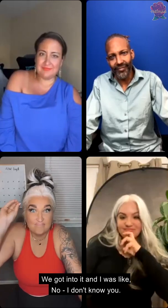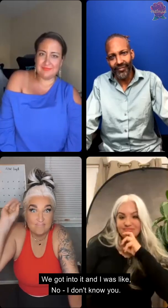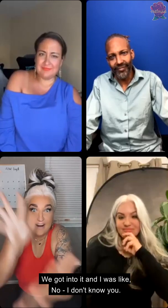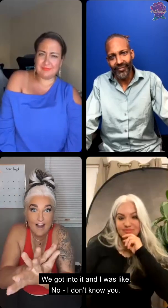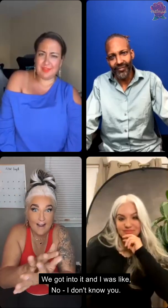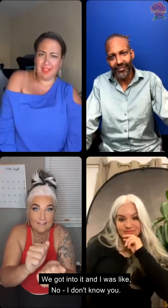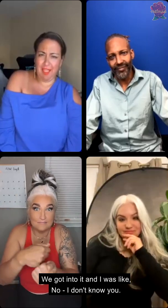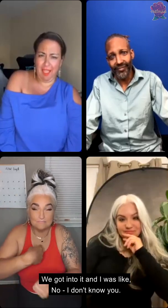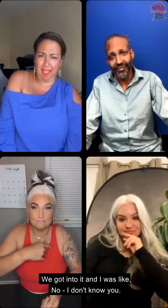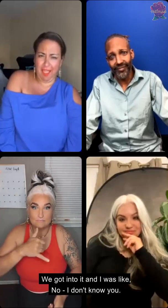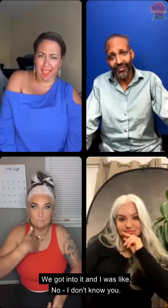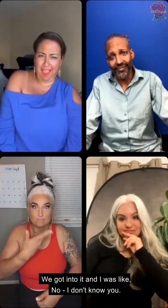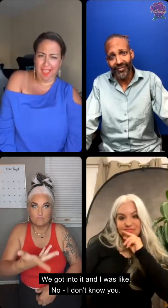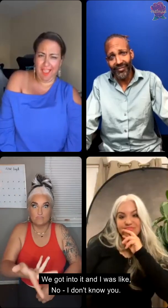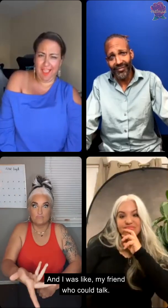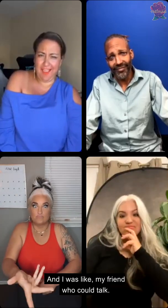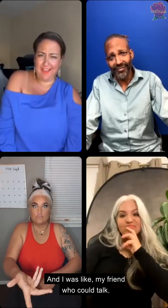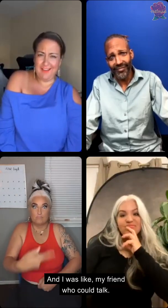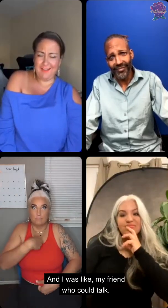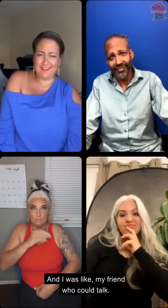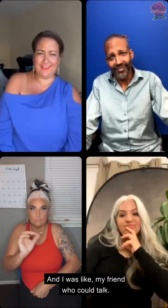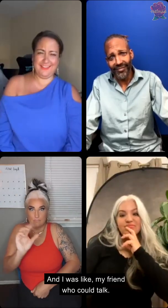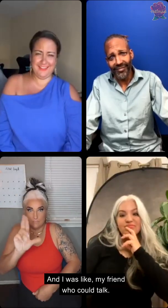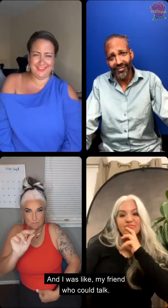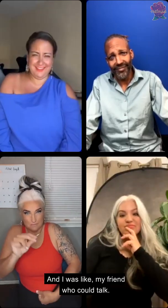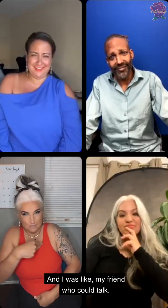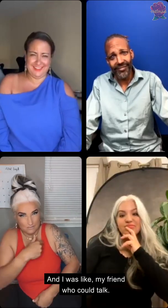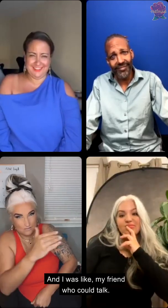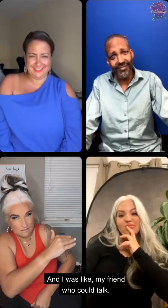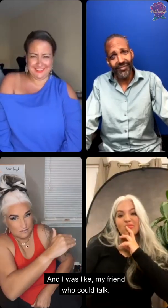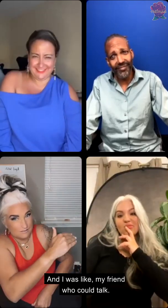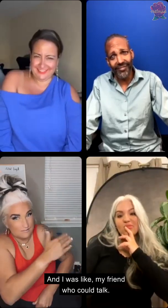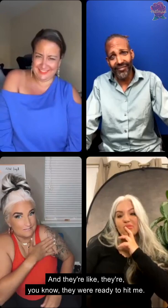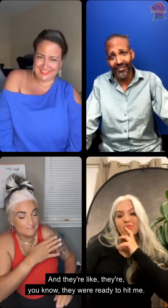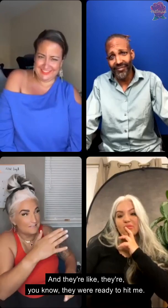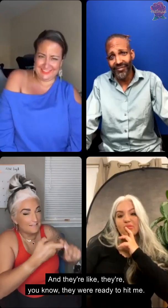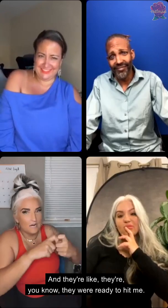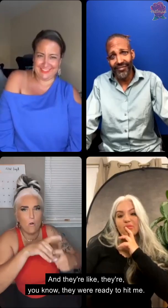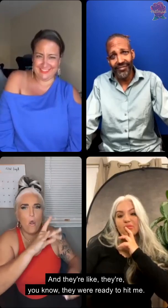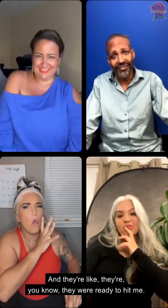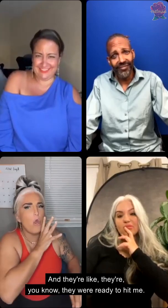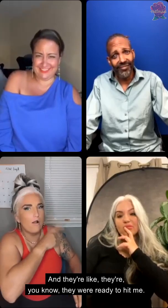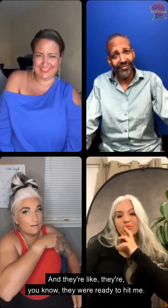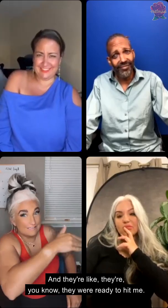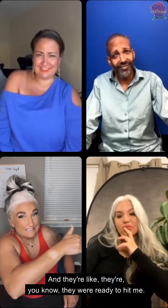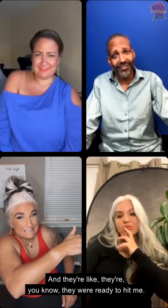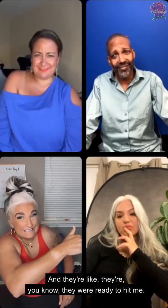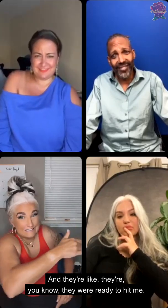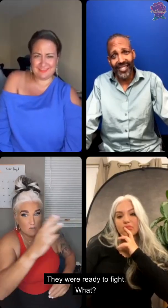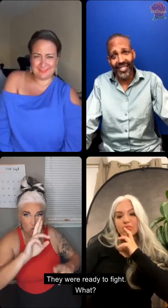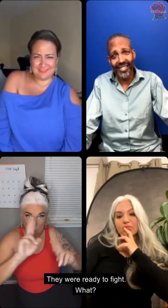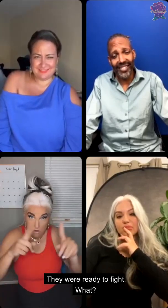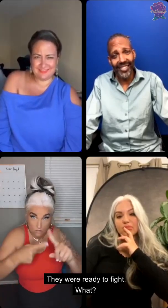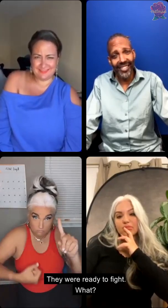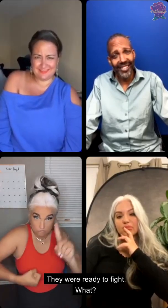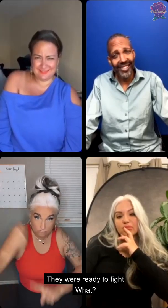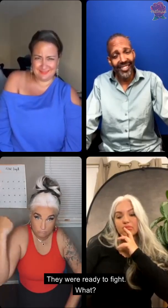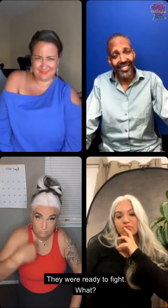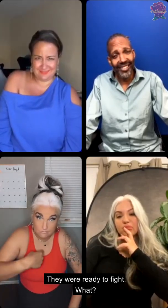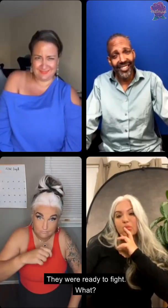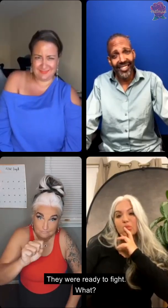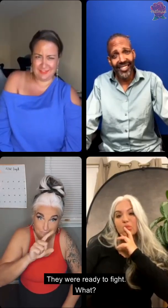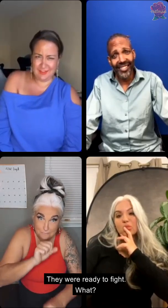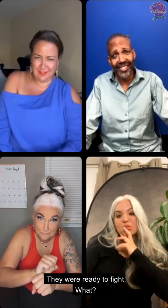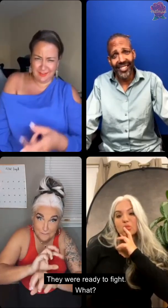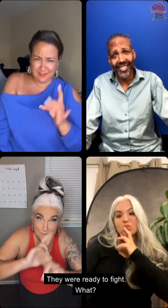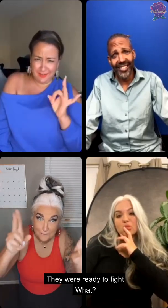into it, and I was like, "No, I don't know you." And I was like, and my friend who could talk, oh, and they were ready to hit me. They were